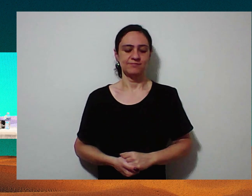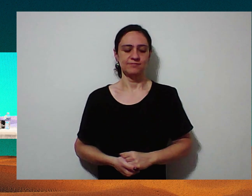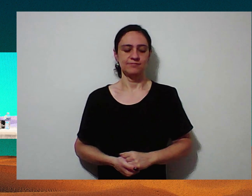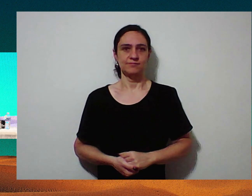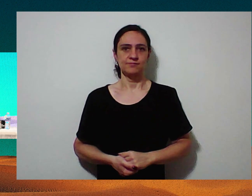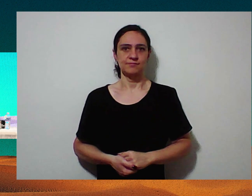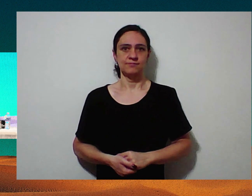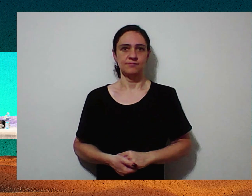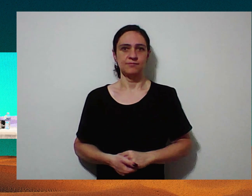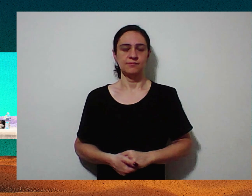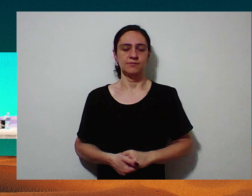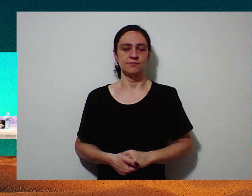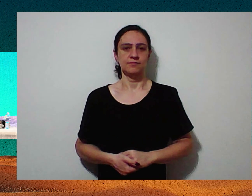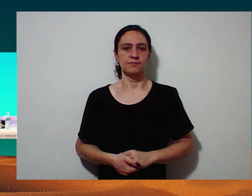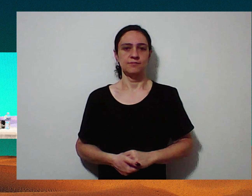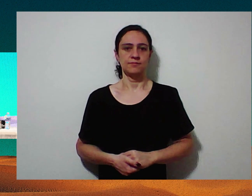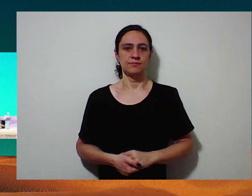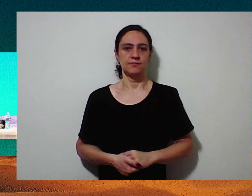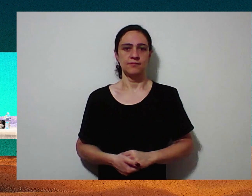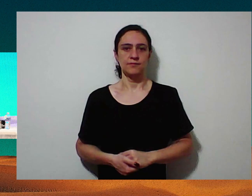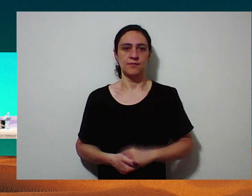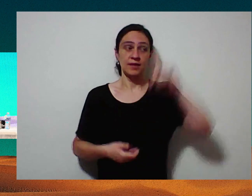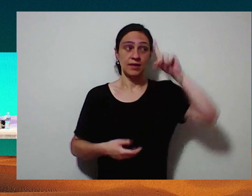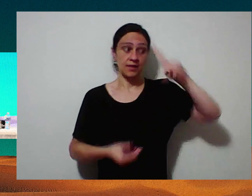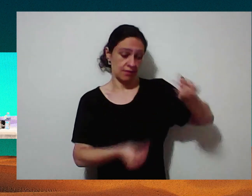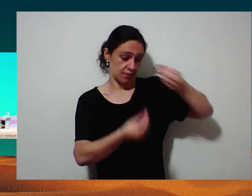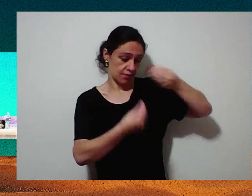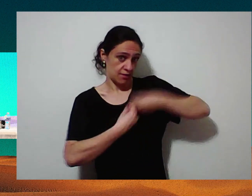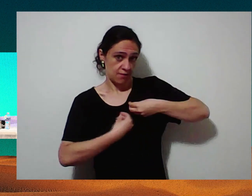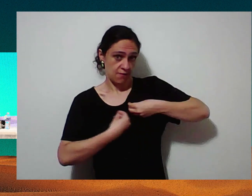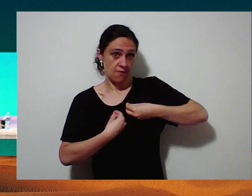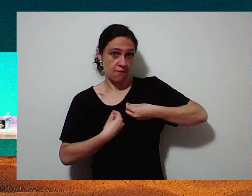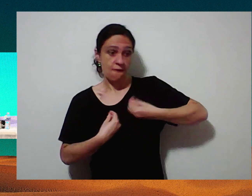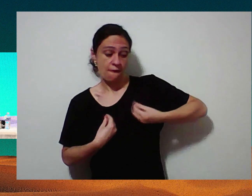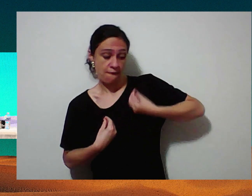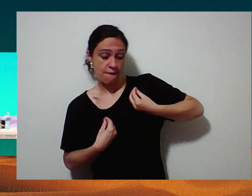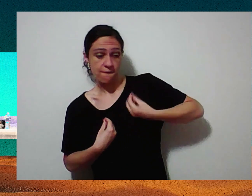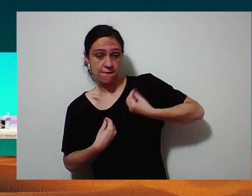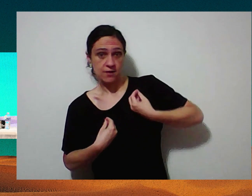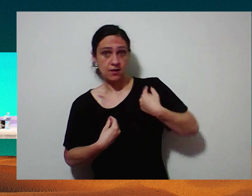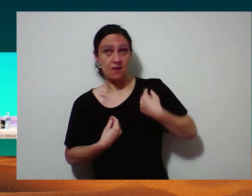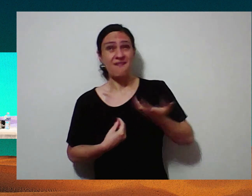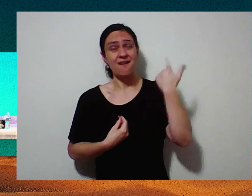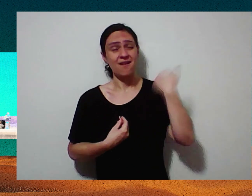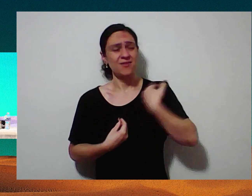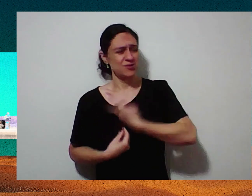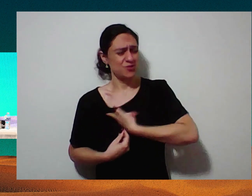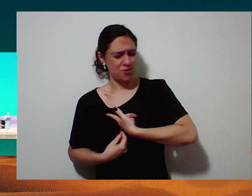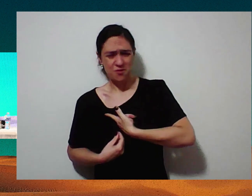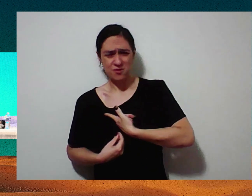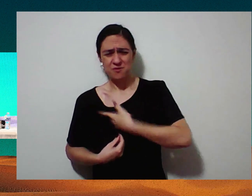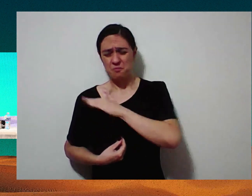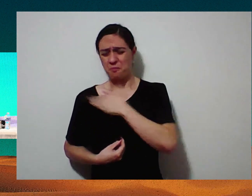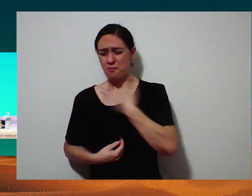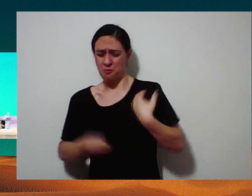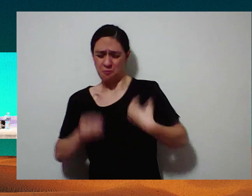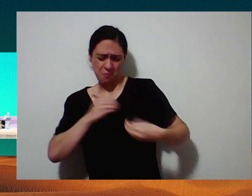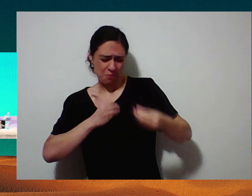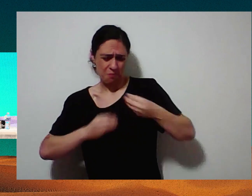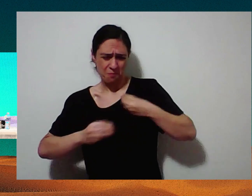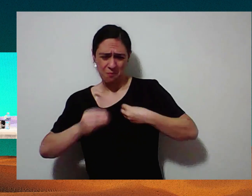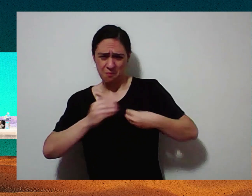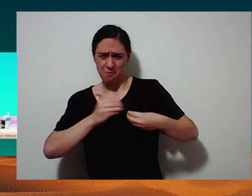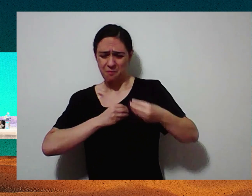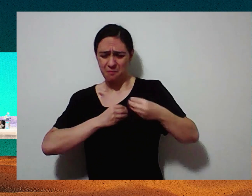Ele vos deu vida, né? Estando vós mortos nos vossos delitos e pecados, nos quais andaste